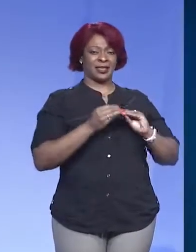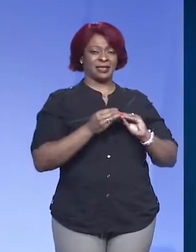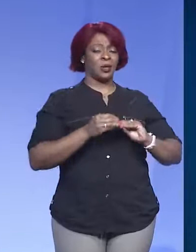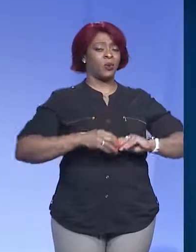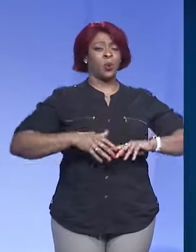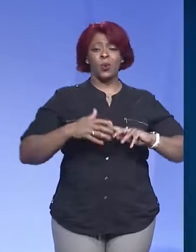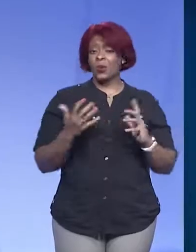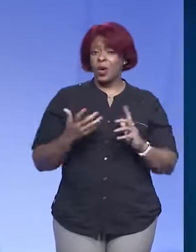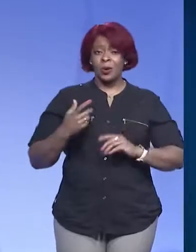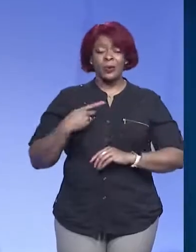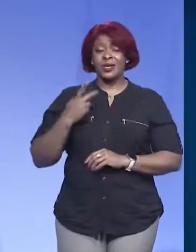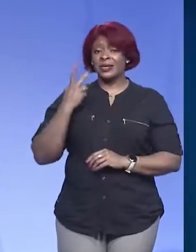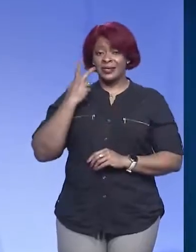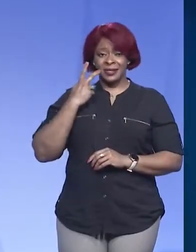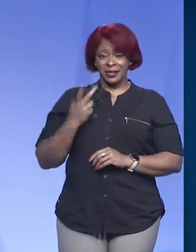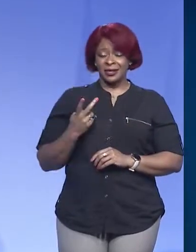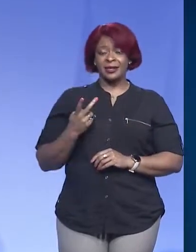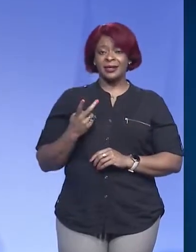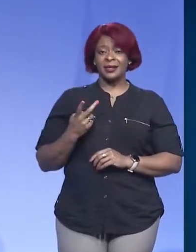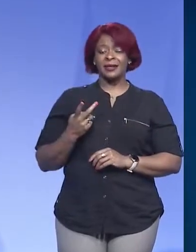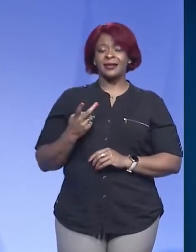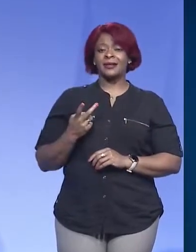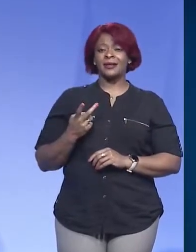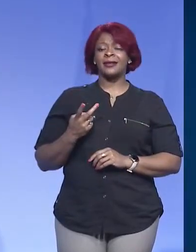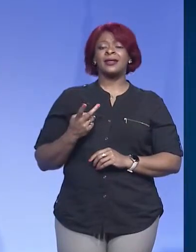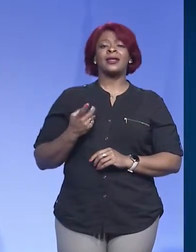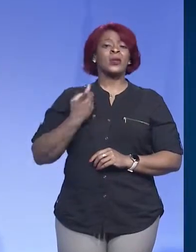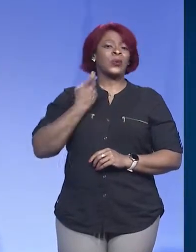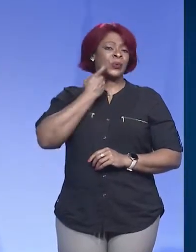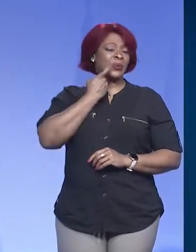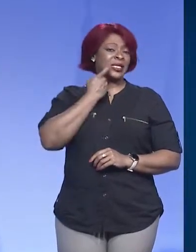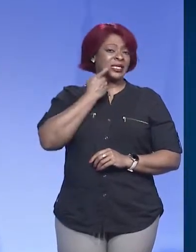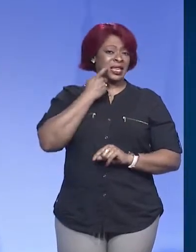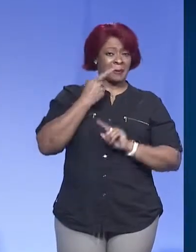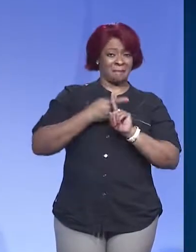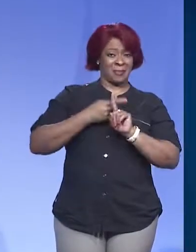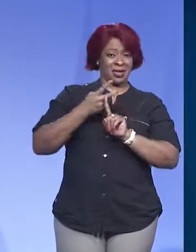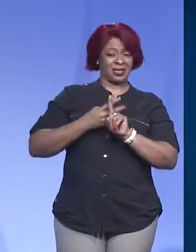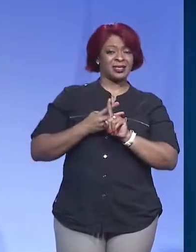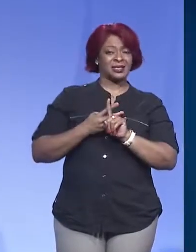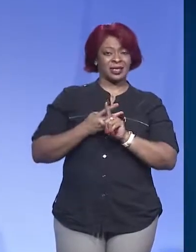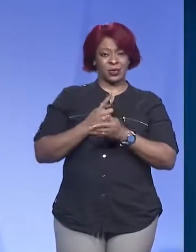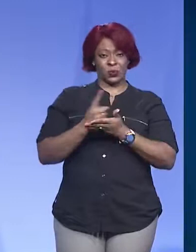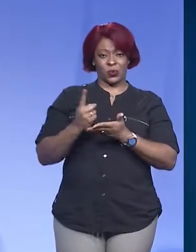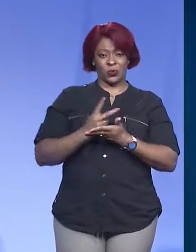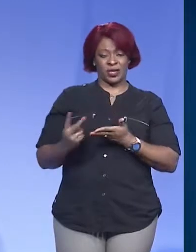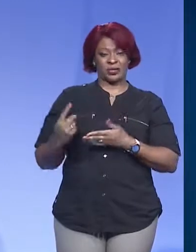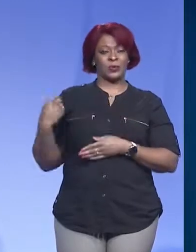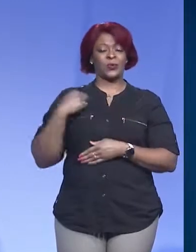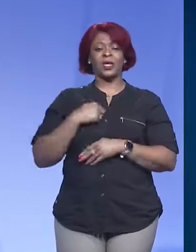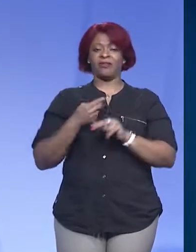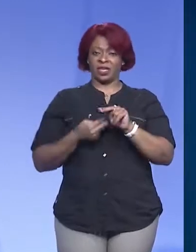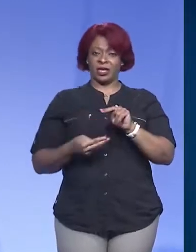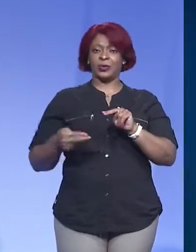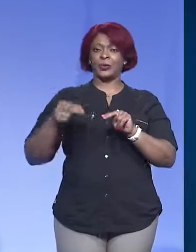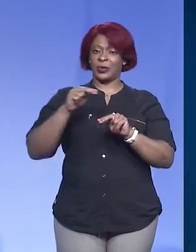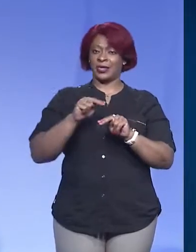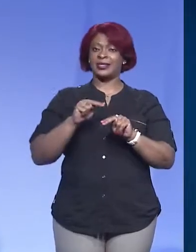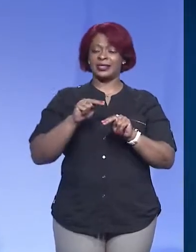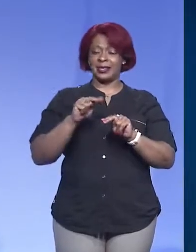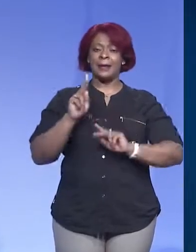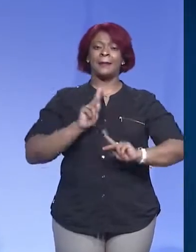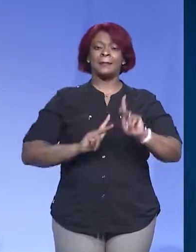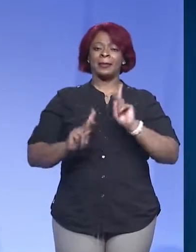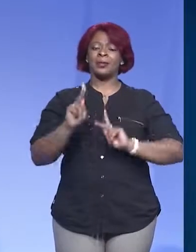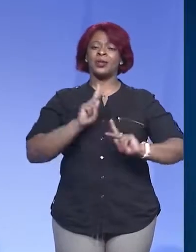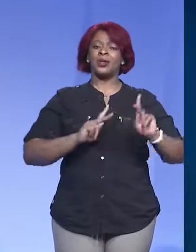what we see is that in more recent months and weeks, we've had an increase in